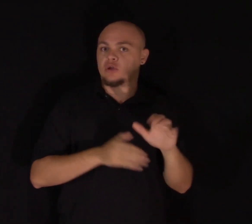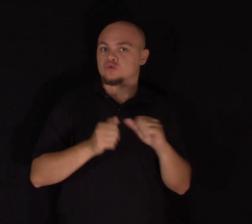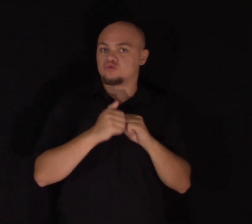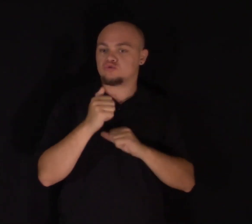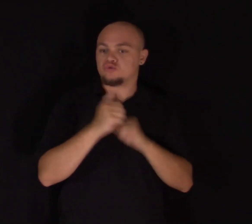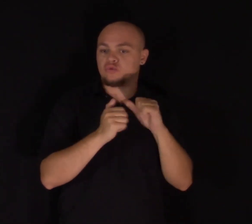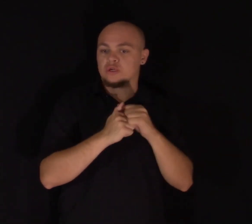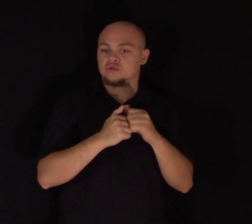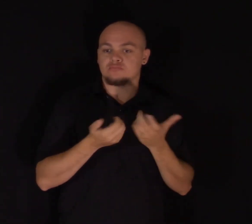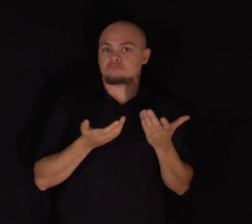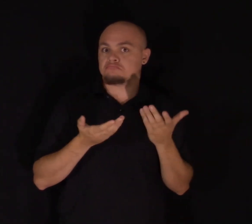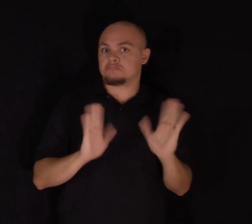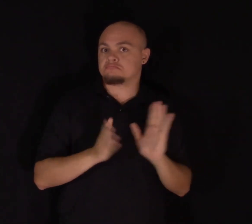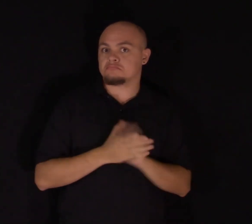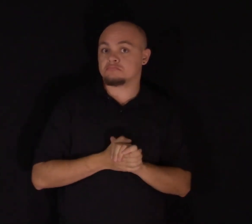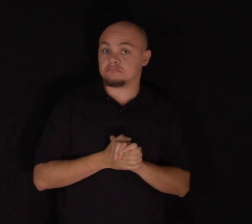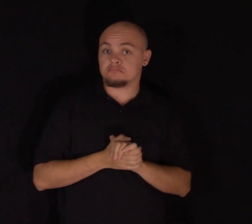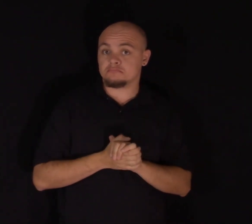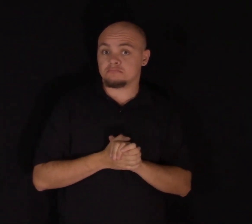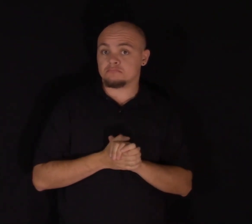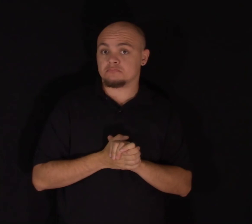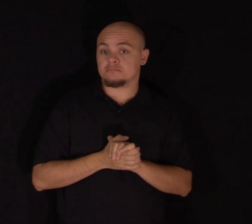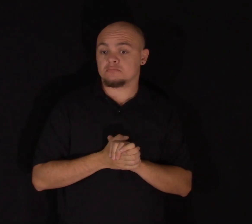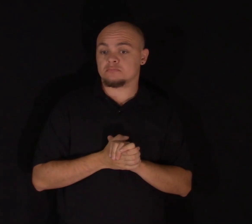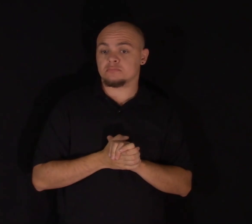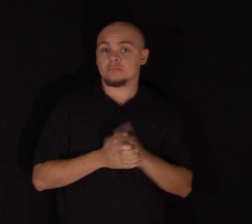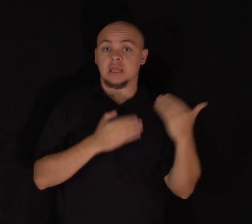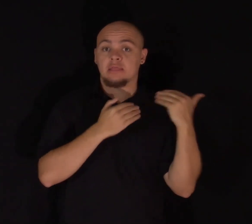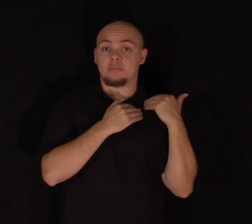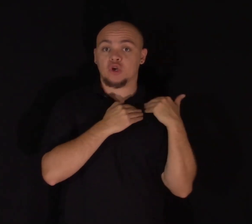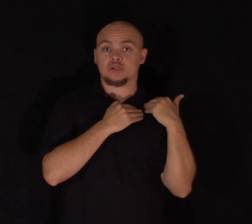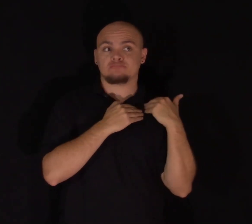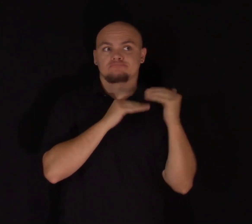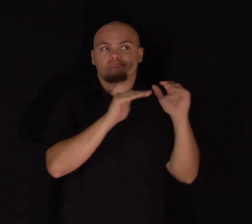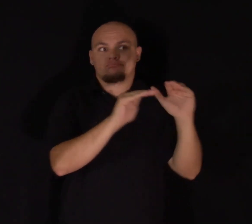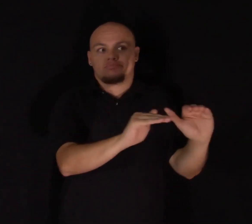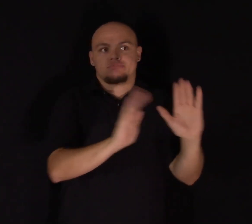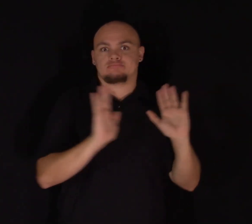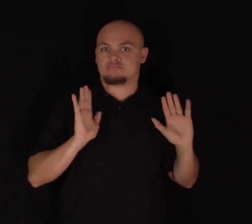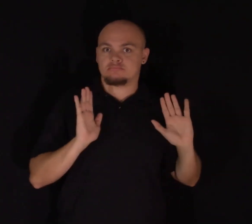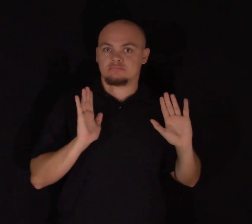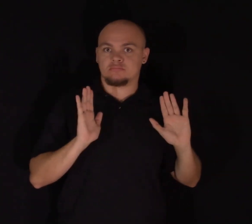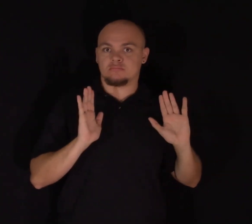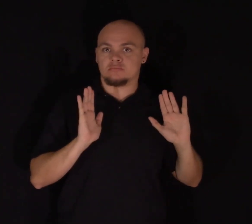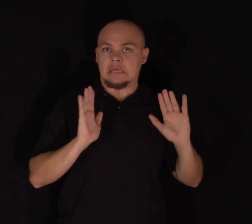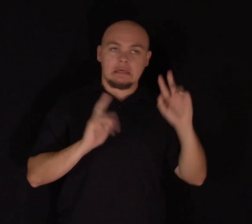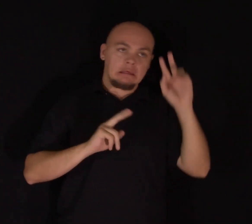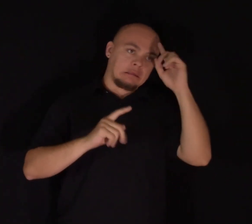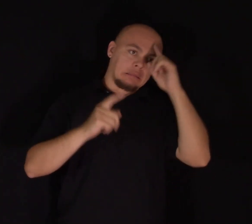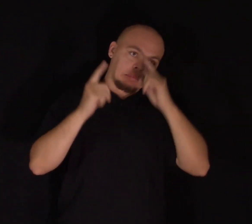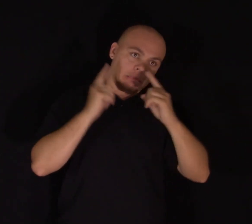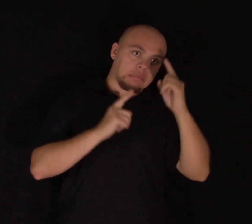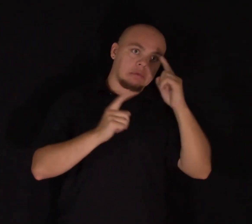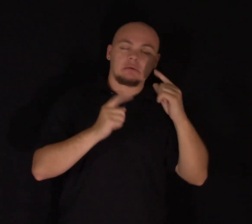So, and it takes a burden off of me because now I don't have to think